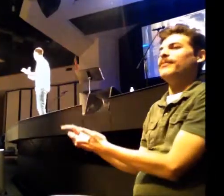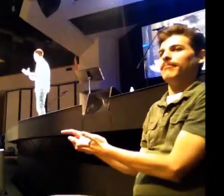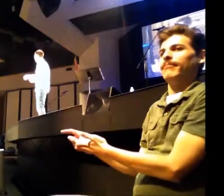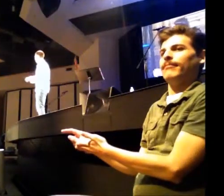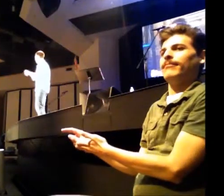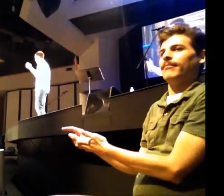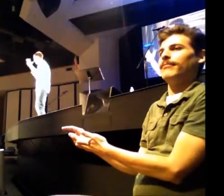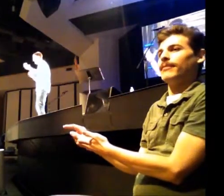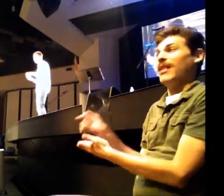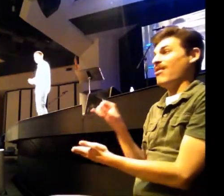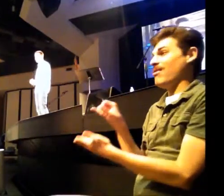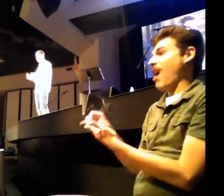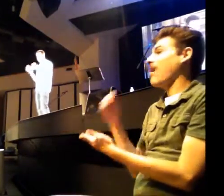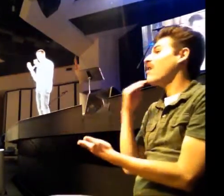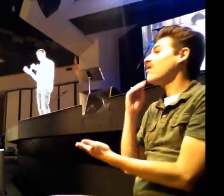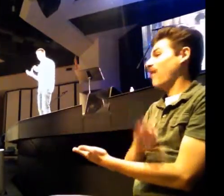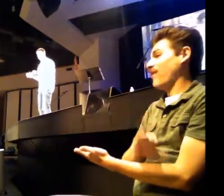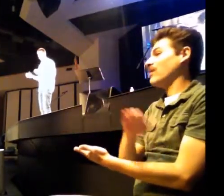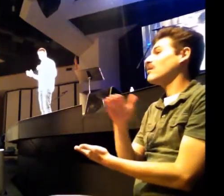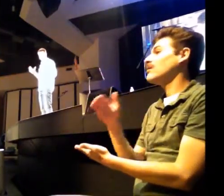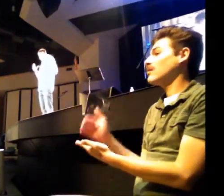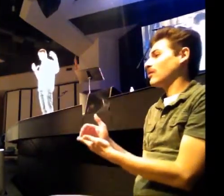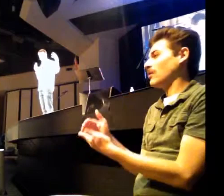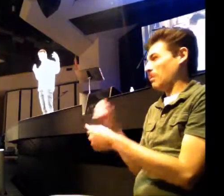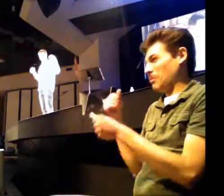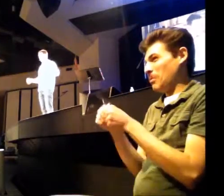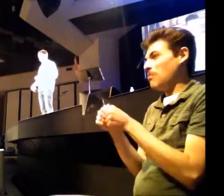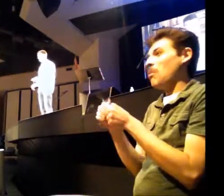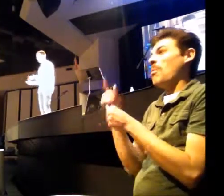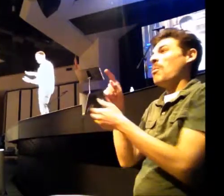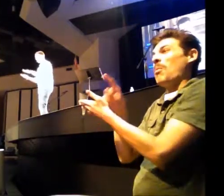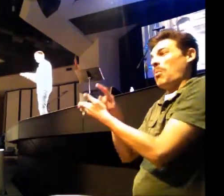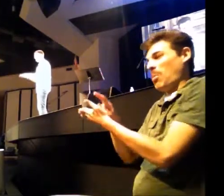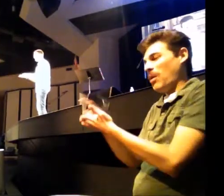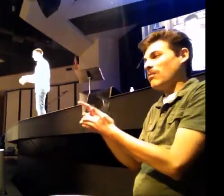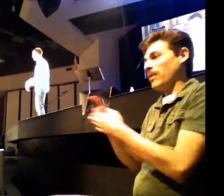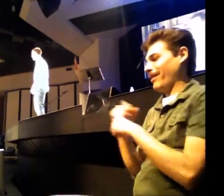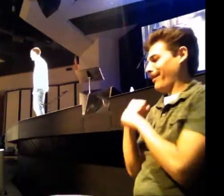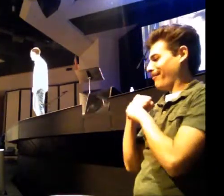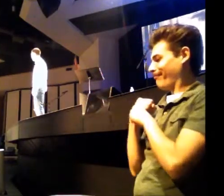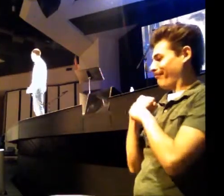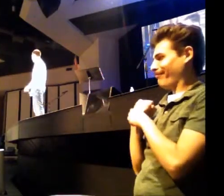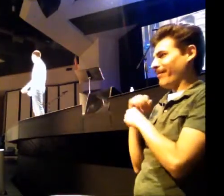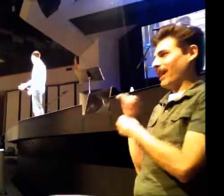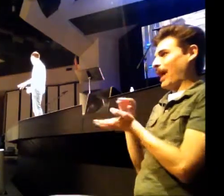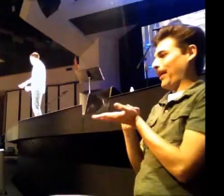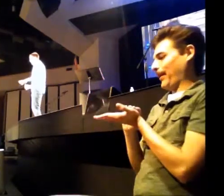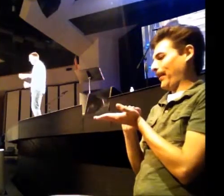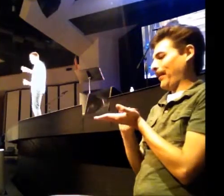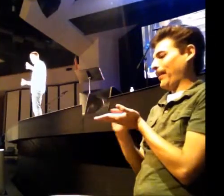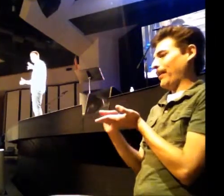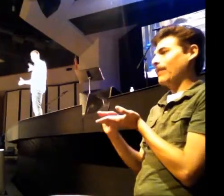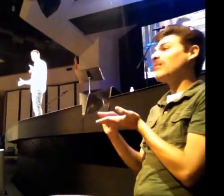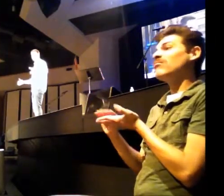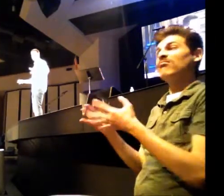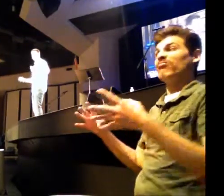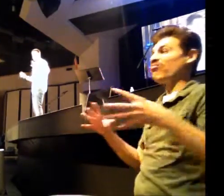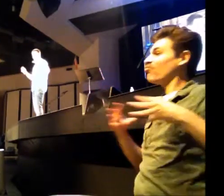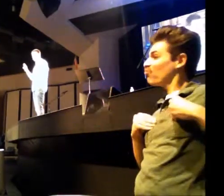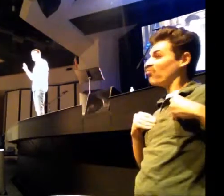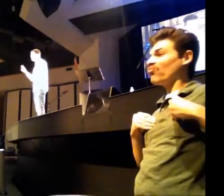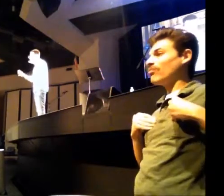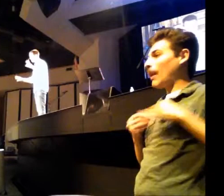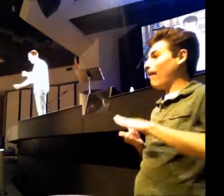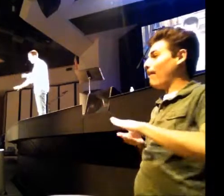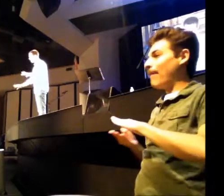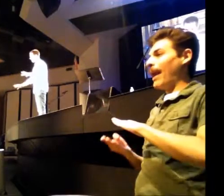finally make it out of Egypt. They are set free. They bake the dough that was upon their backs into these unleavened cakes. And Moses says, all right, God has decreed,